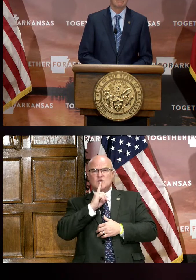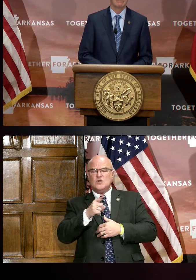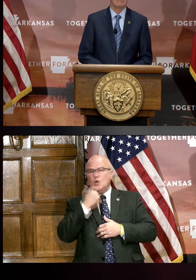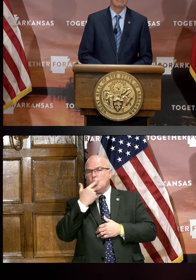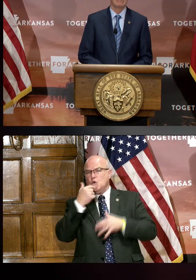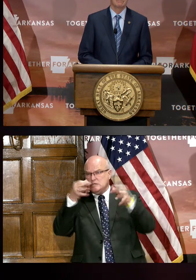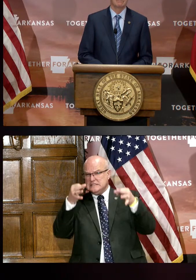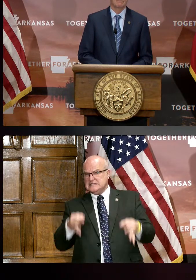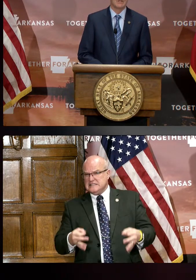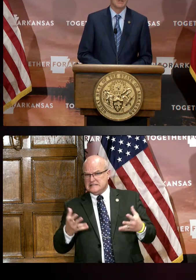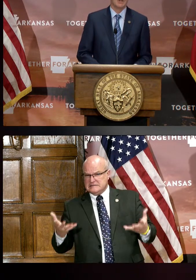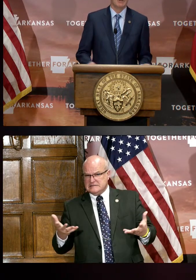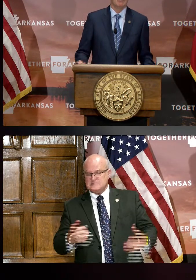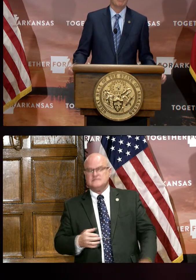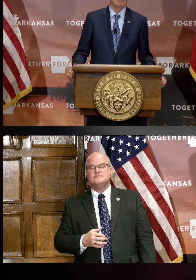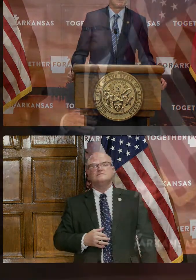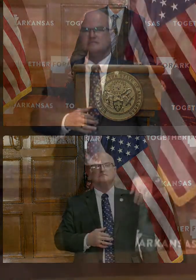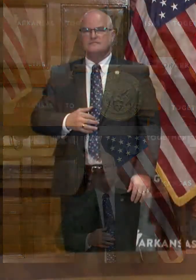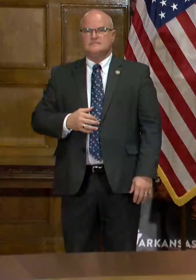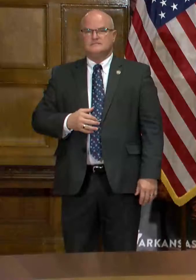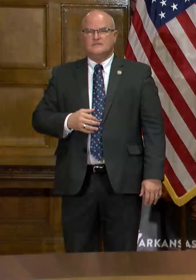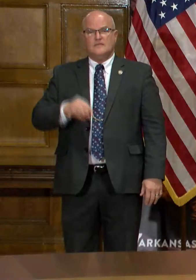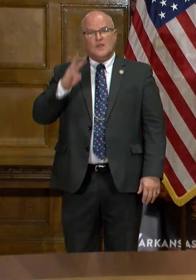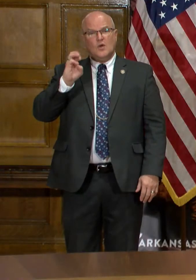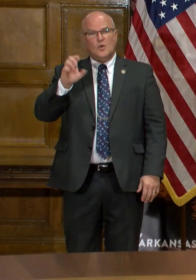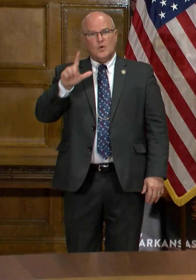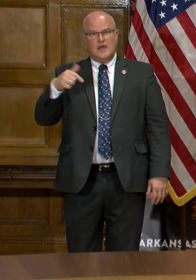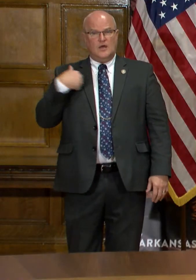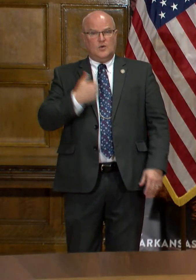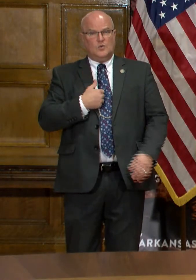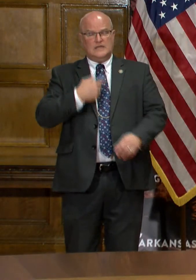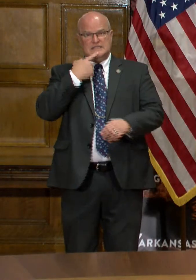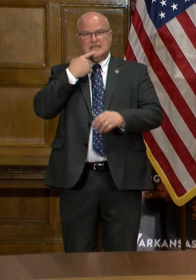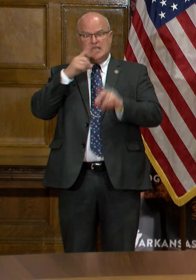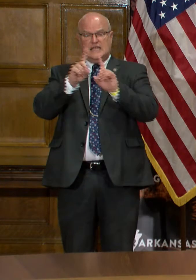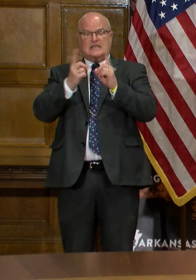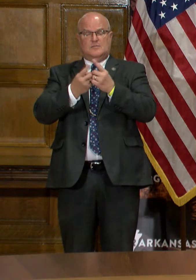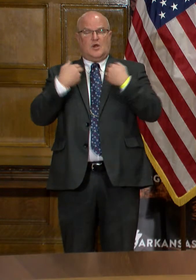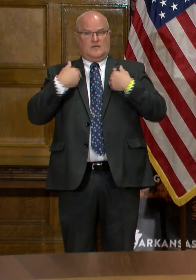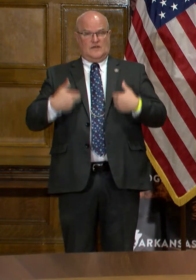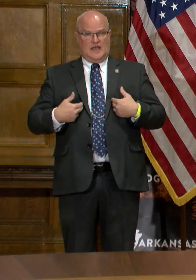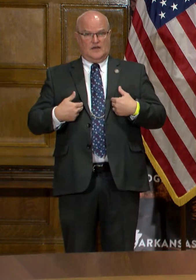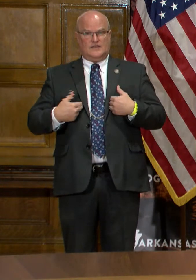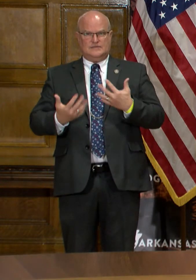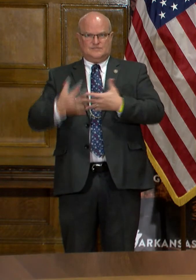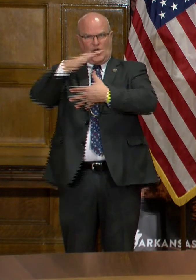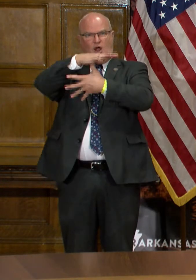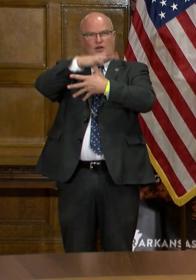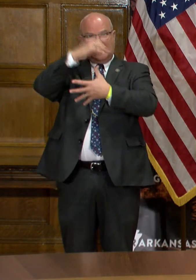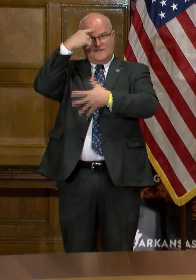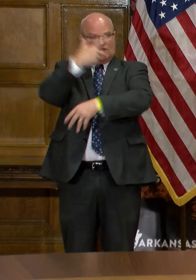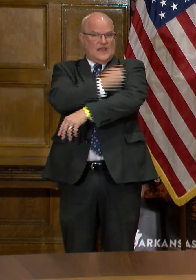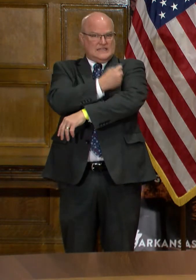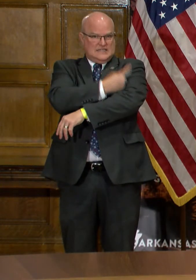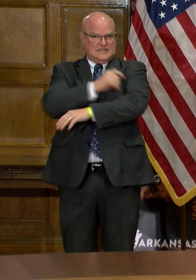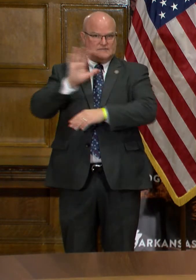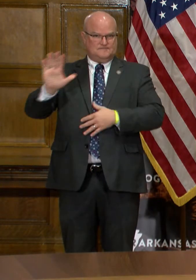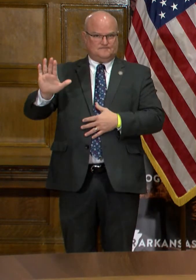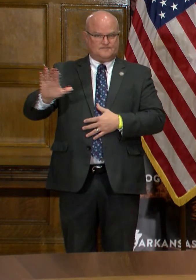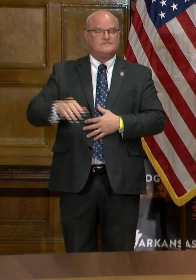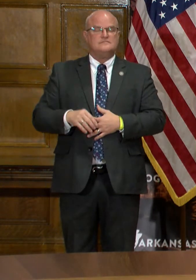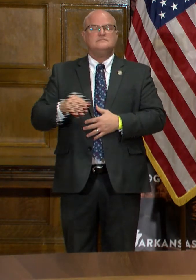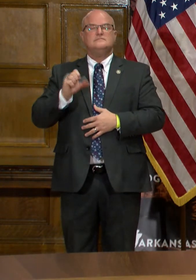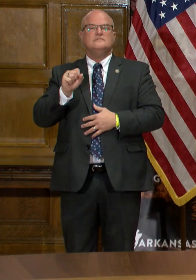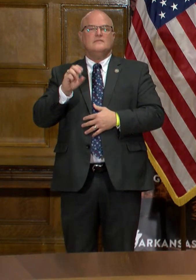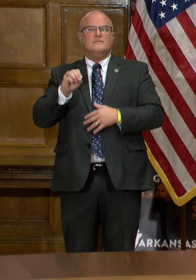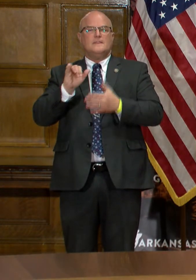whose decision is that? Well, we set through the Department of Health the priorities for vaccination.